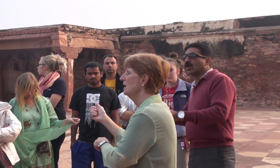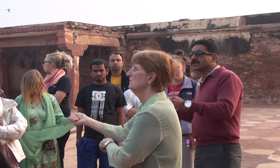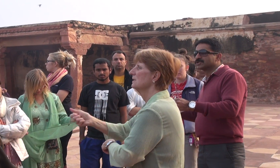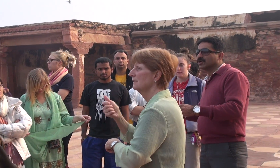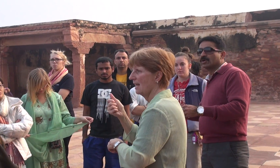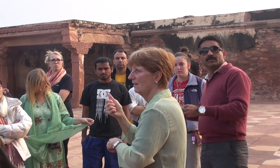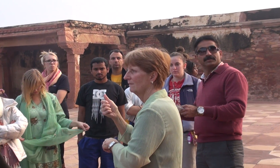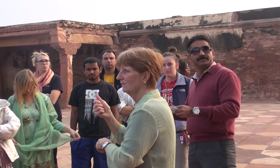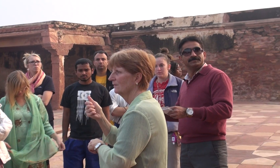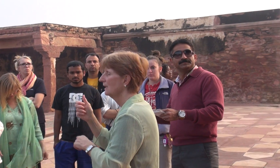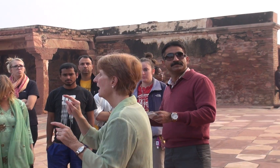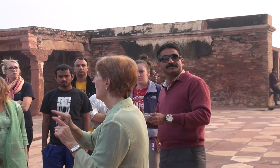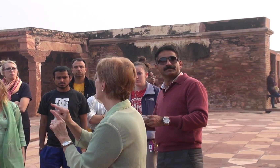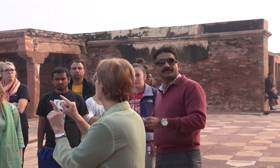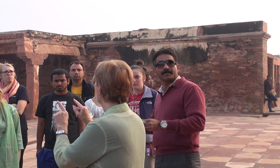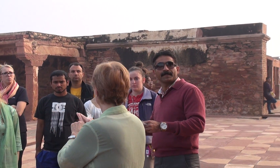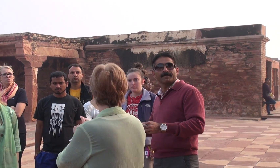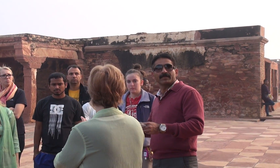Also,